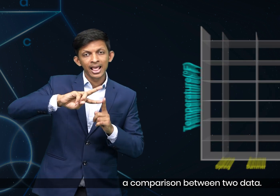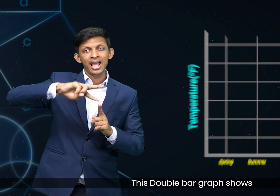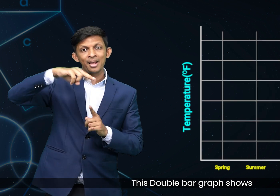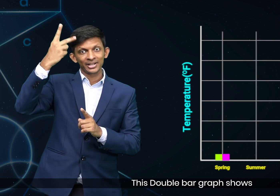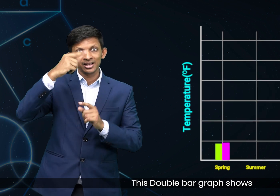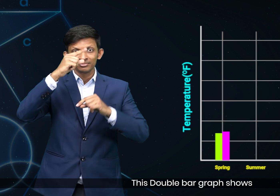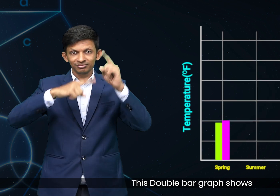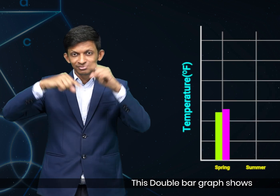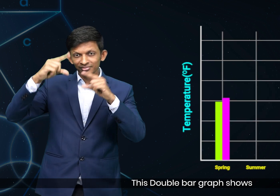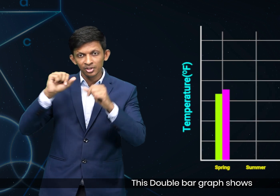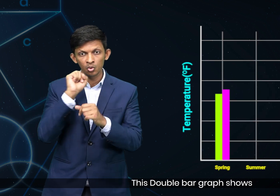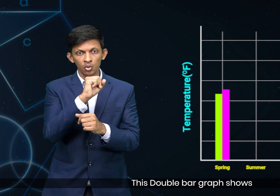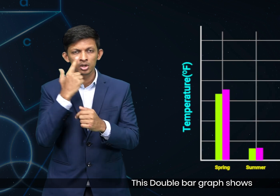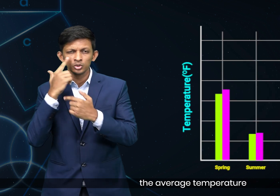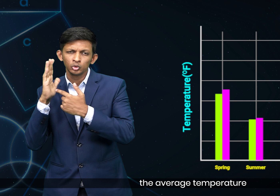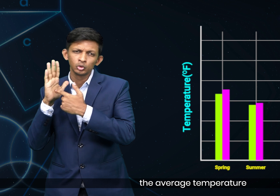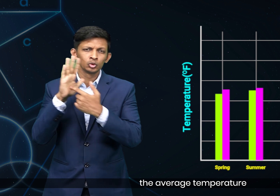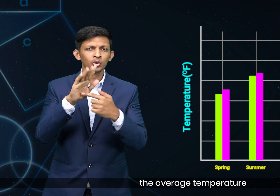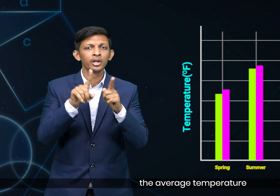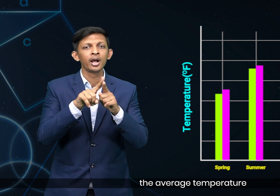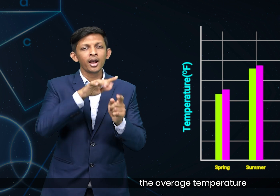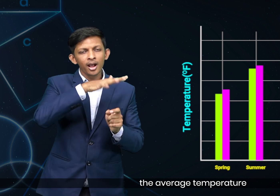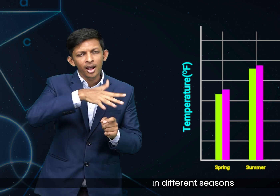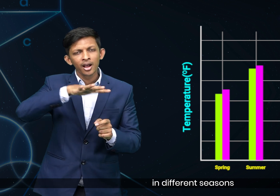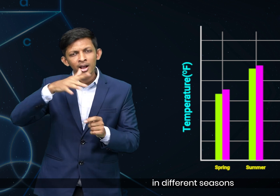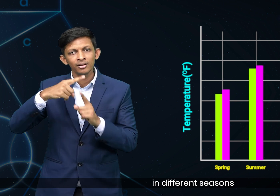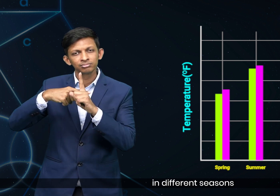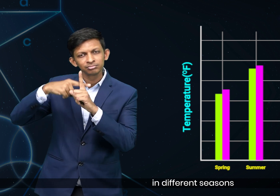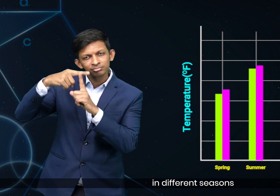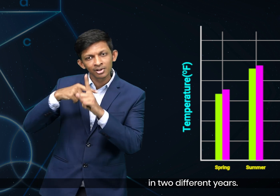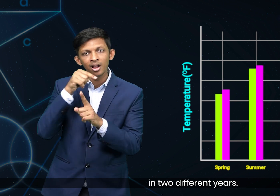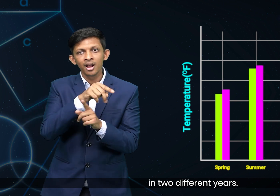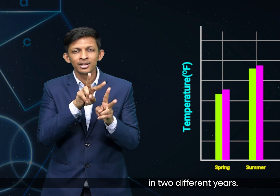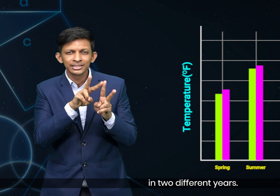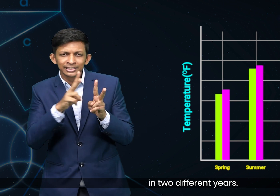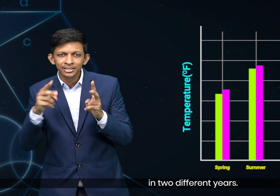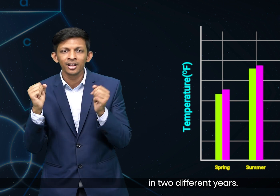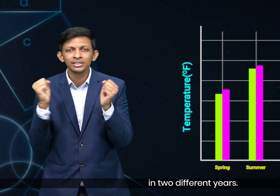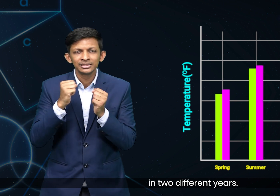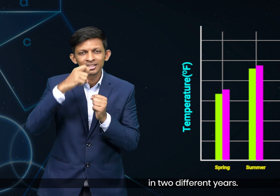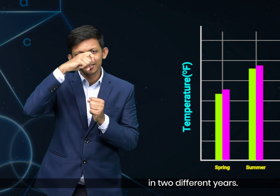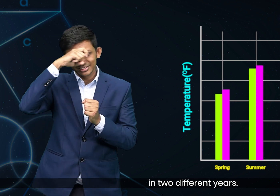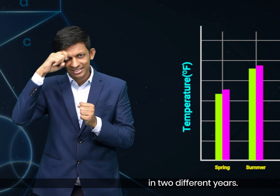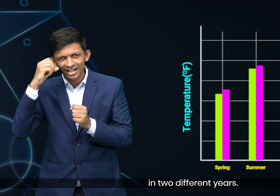This double bar graph shows the average temperature in different seasons in two different years.